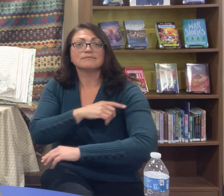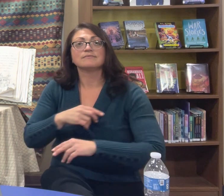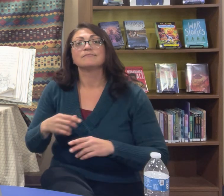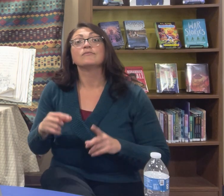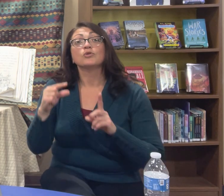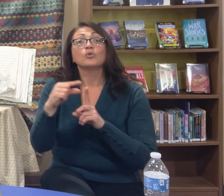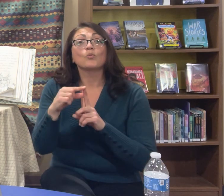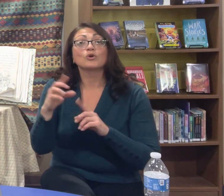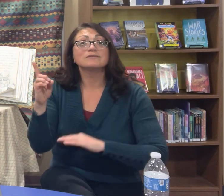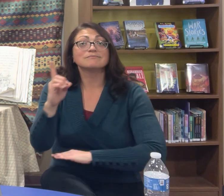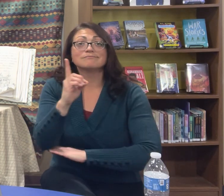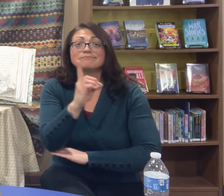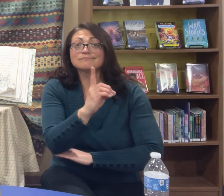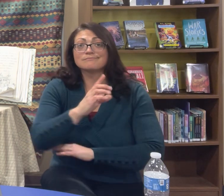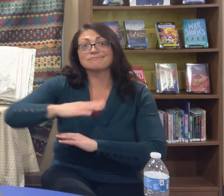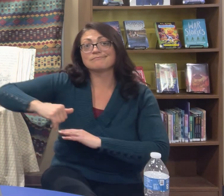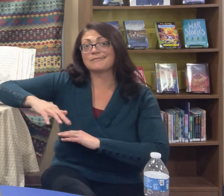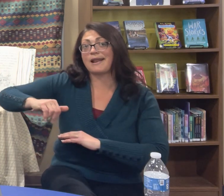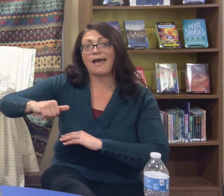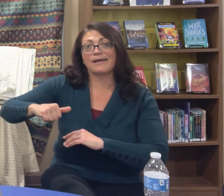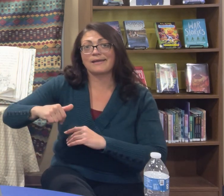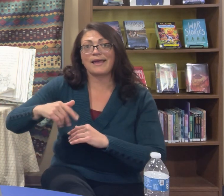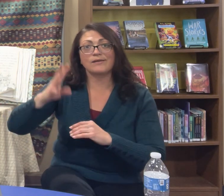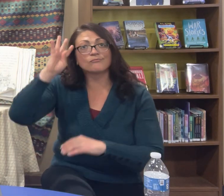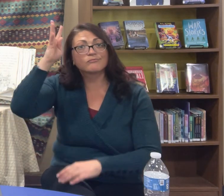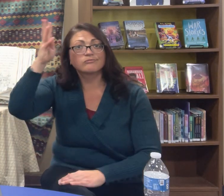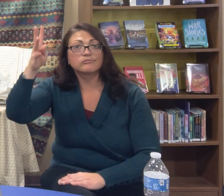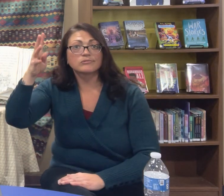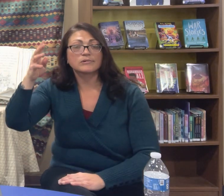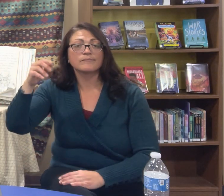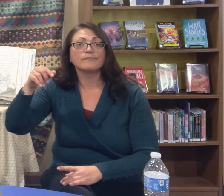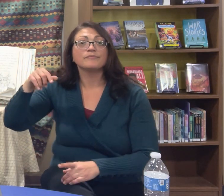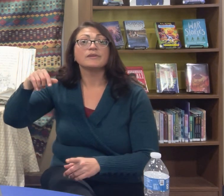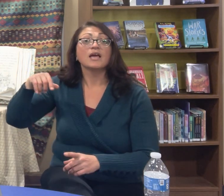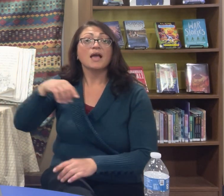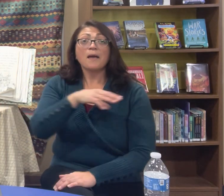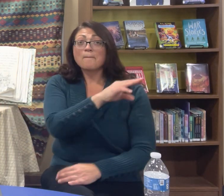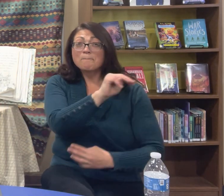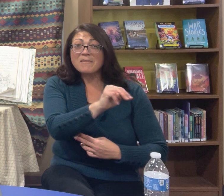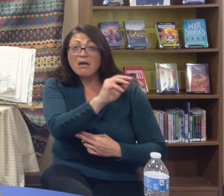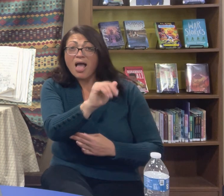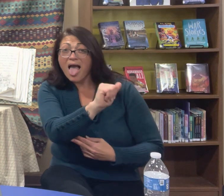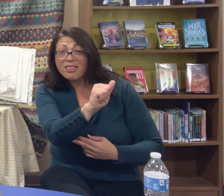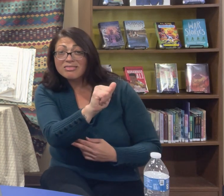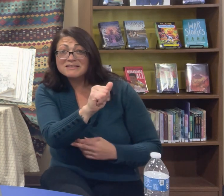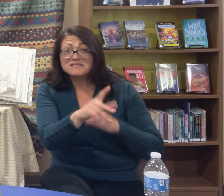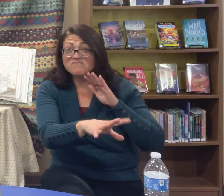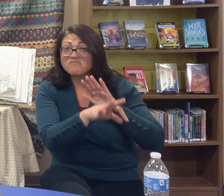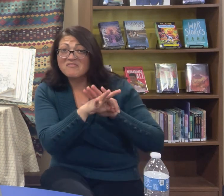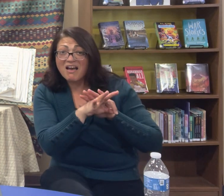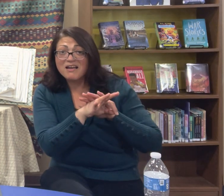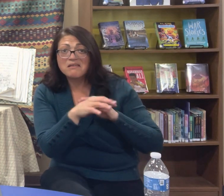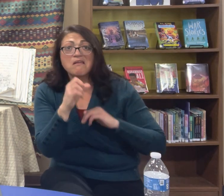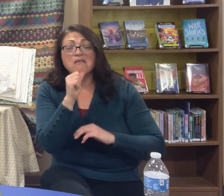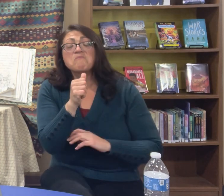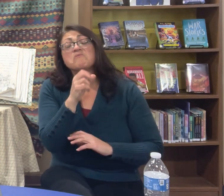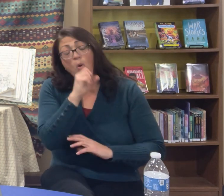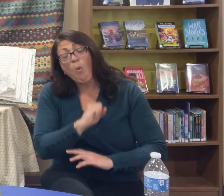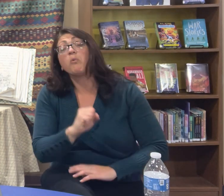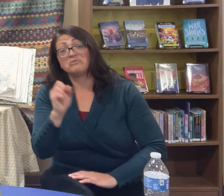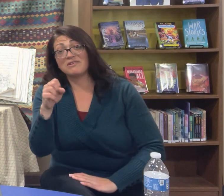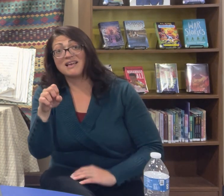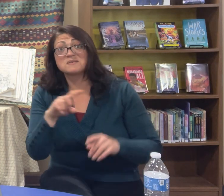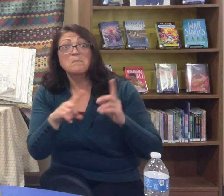They made an announcement that shocked the world. Mary's find wasn't just old, it was millions of years